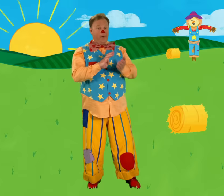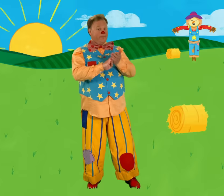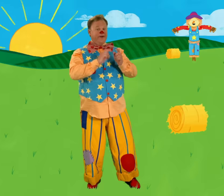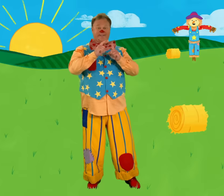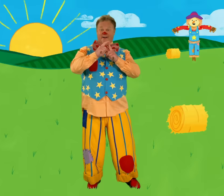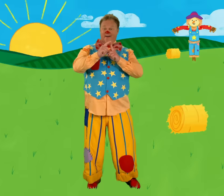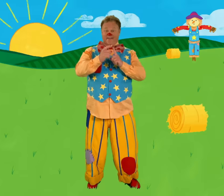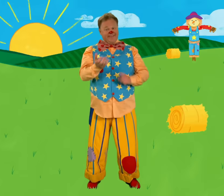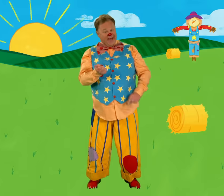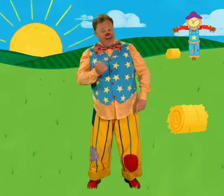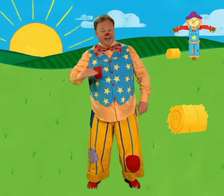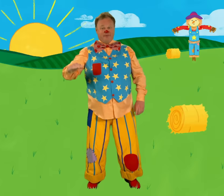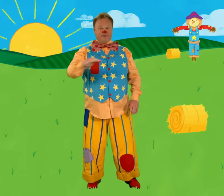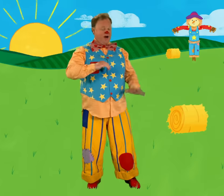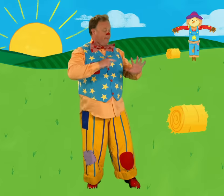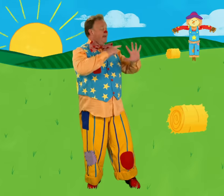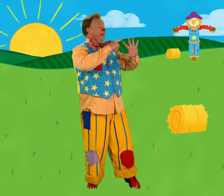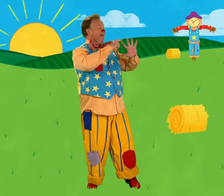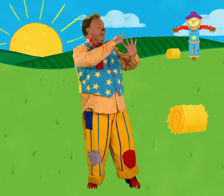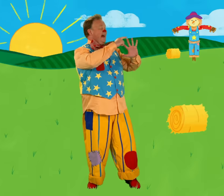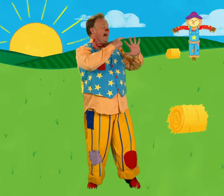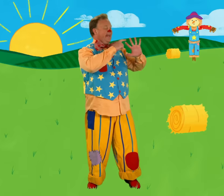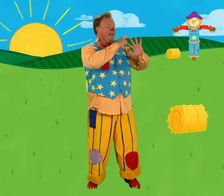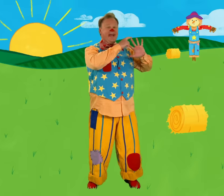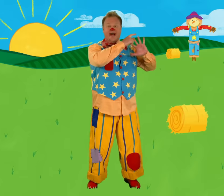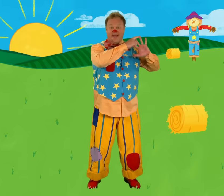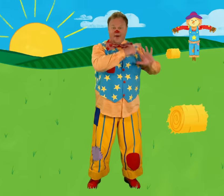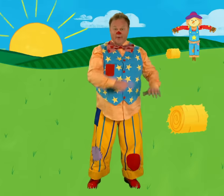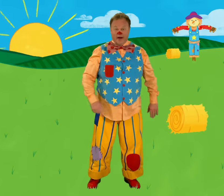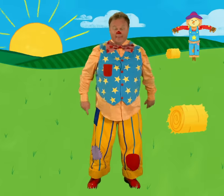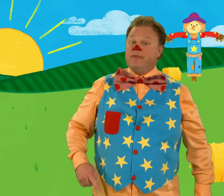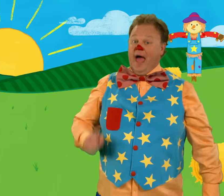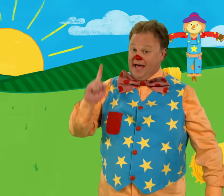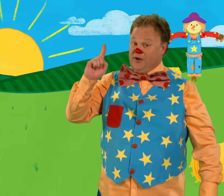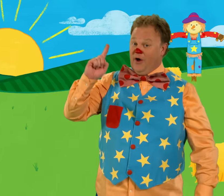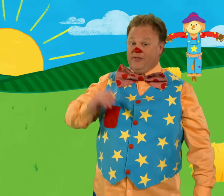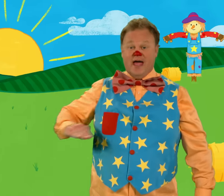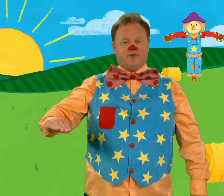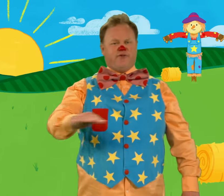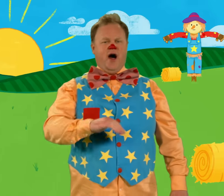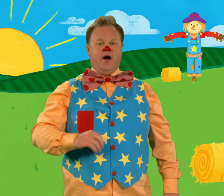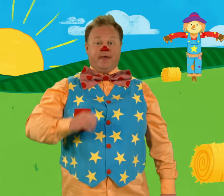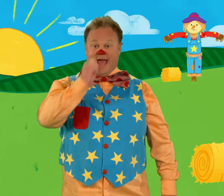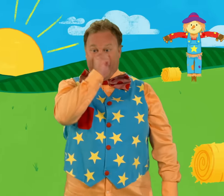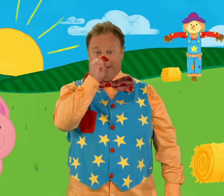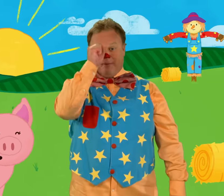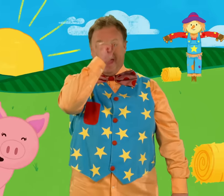Old MacDonald had a farm, E-I-E-I-O. And on that farm he had a